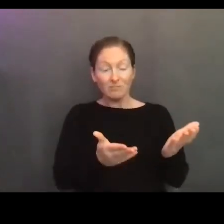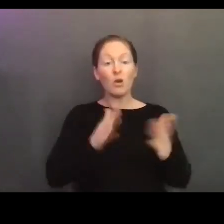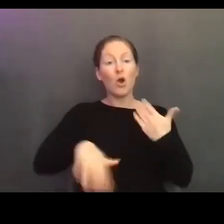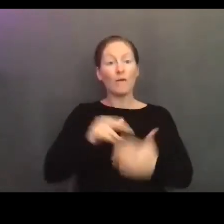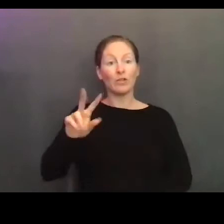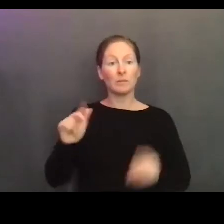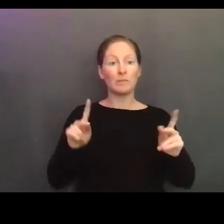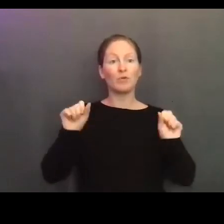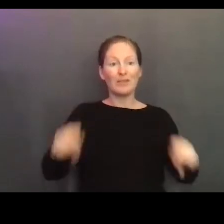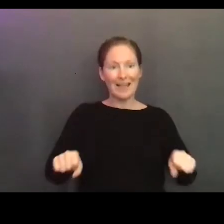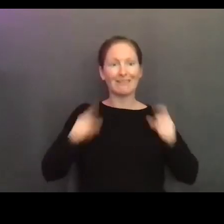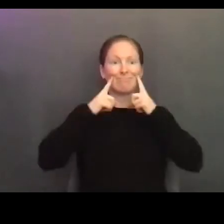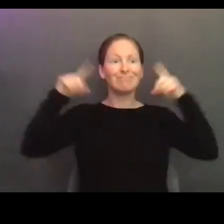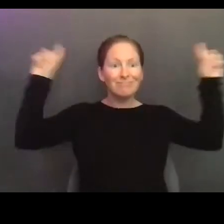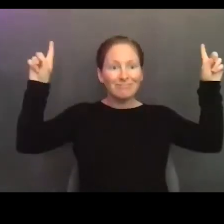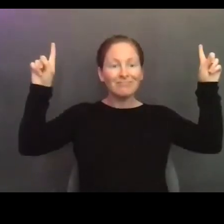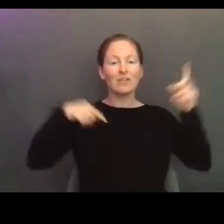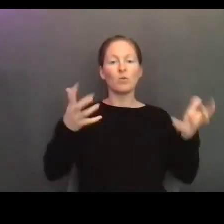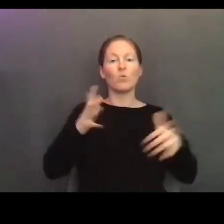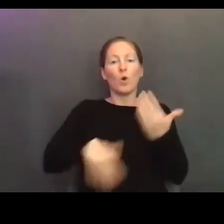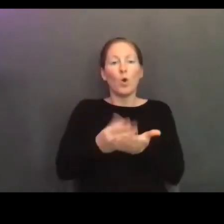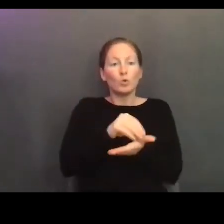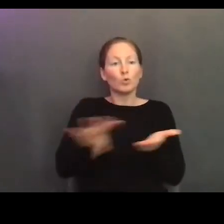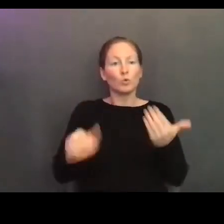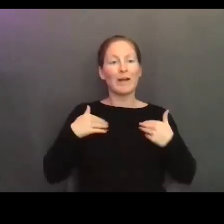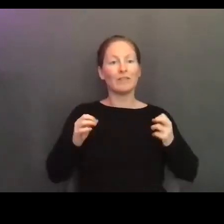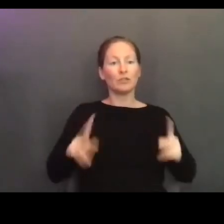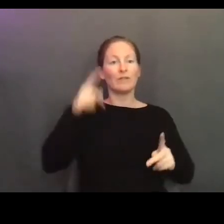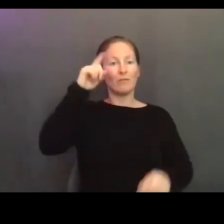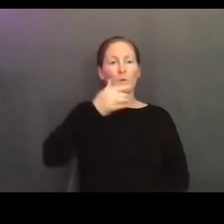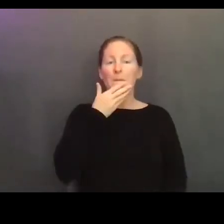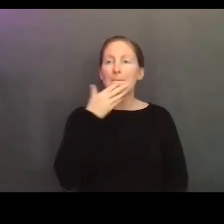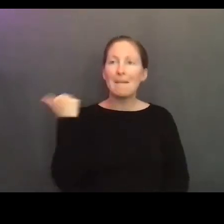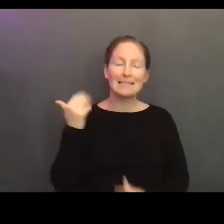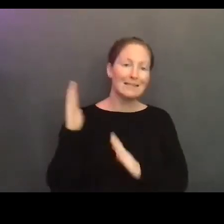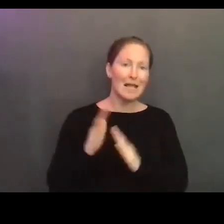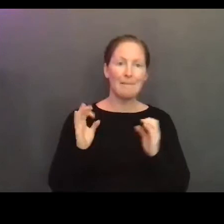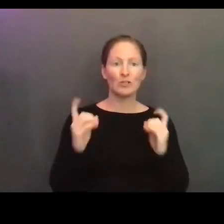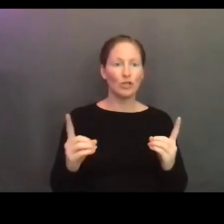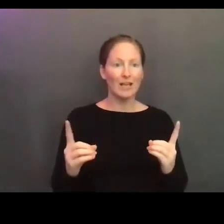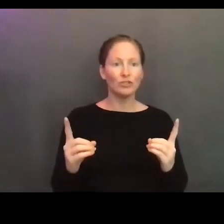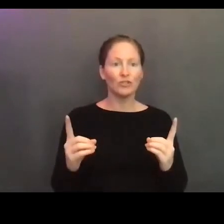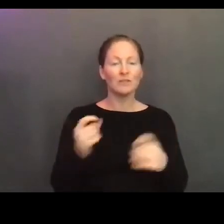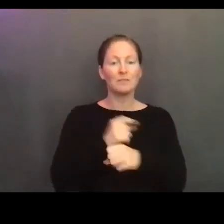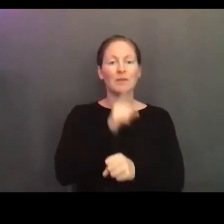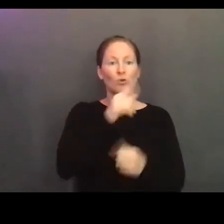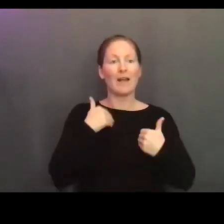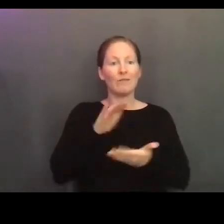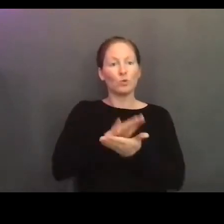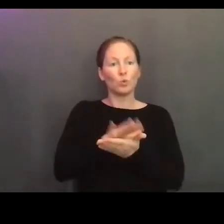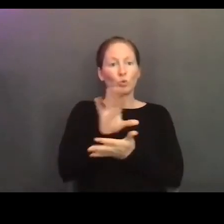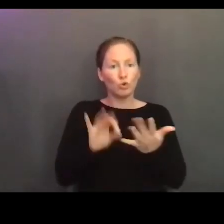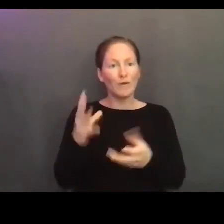I want every student to have the chance at the best, you know, first-class education and make sure we have school choice in there. I want to make sure